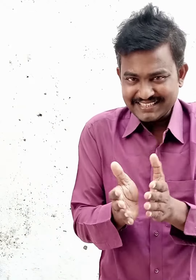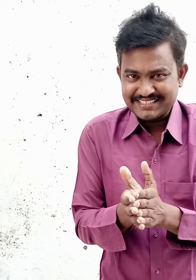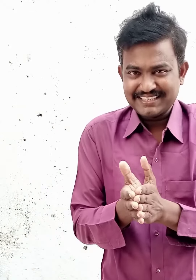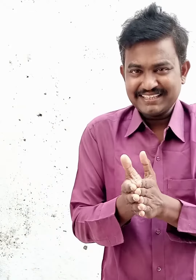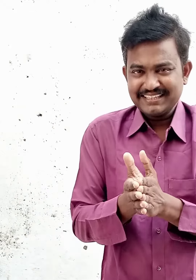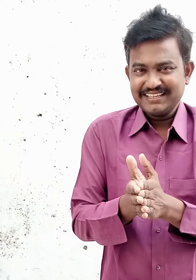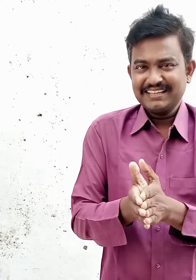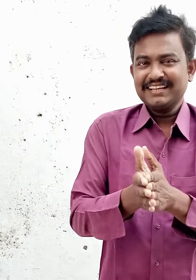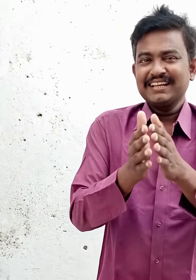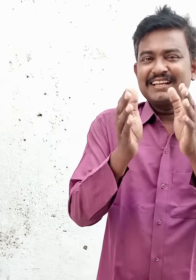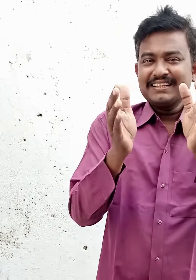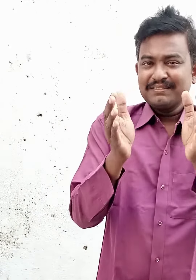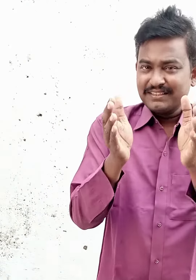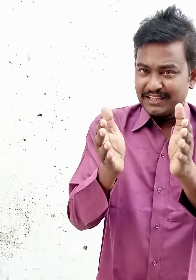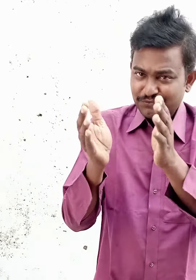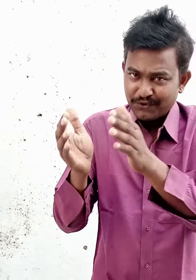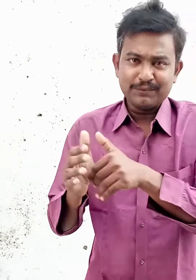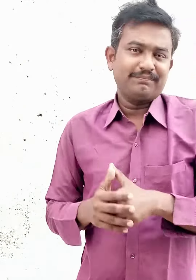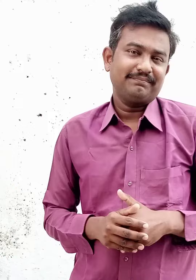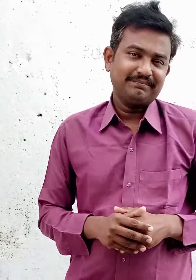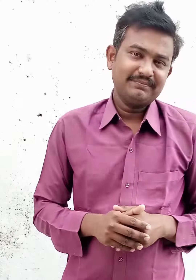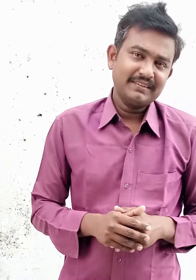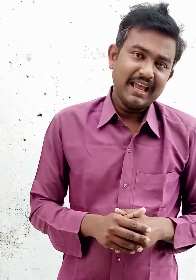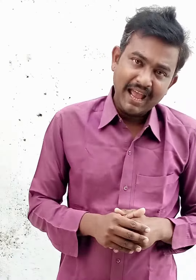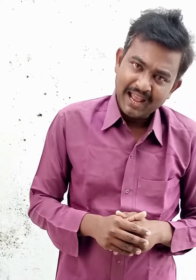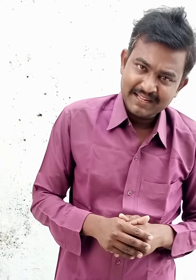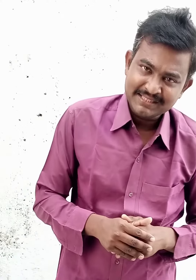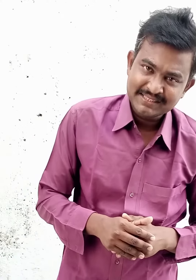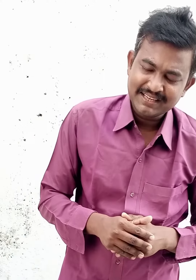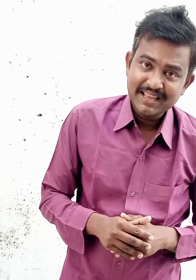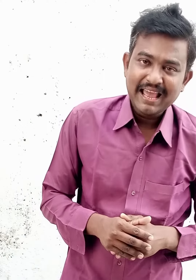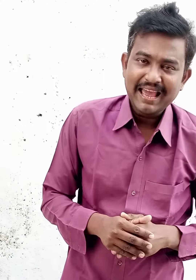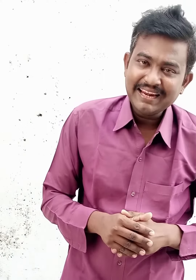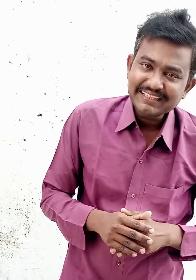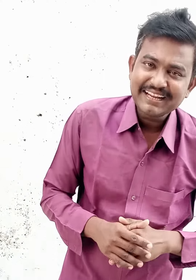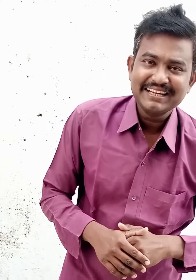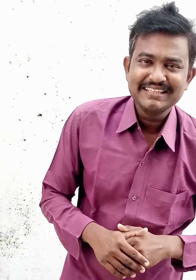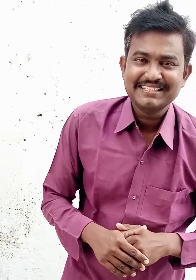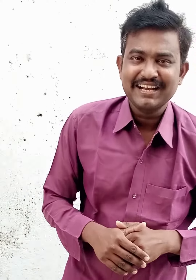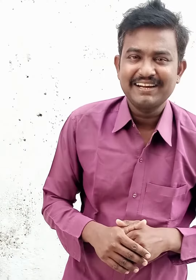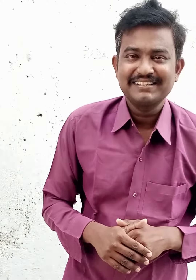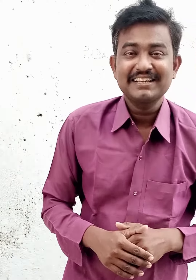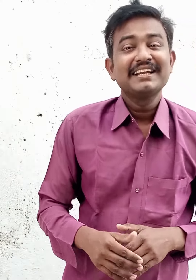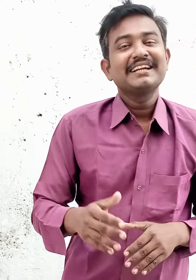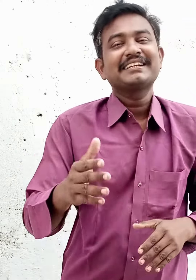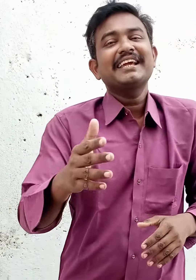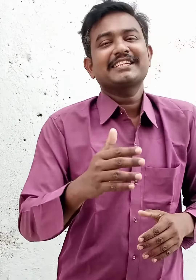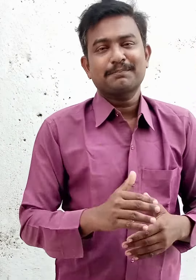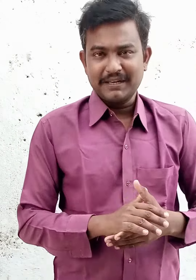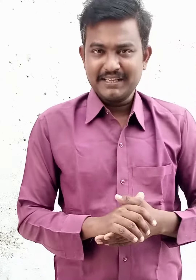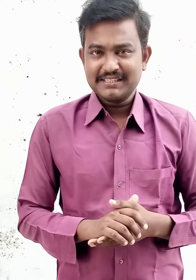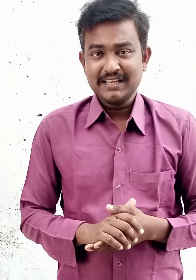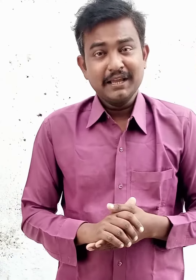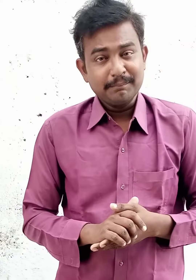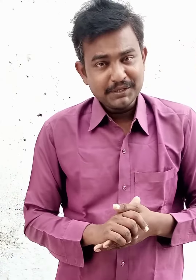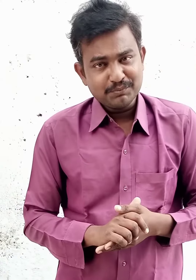resist their flow. Hence, electrical discharge takes place